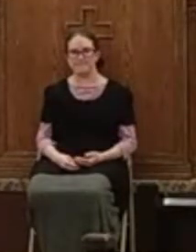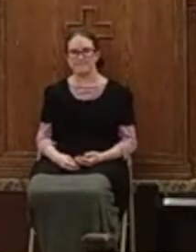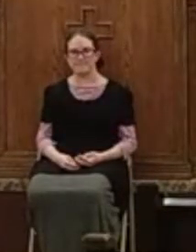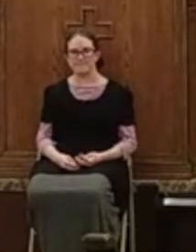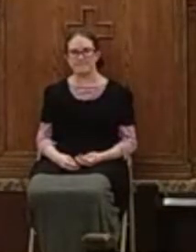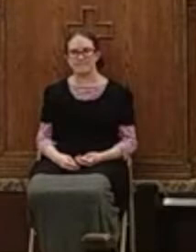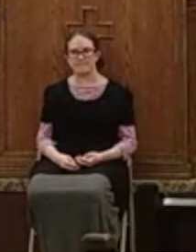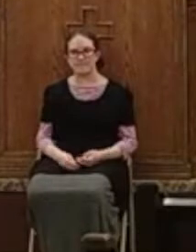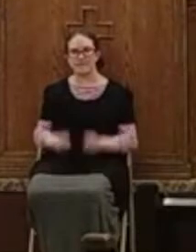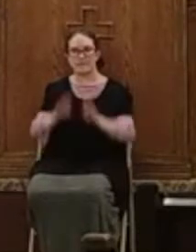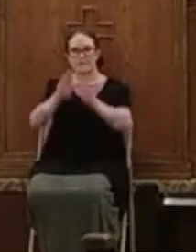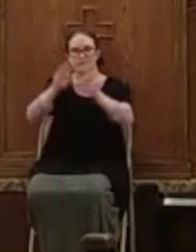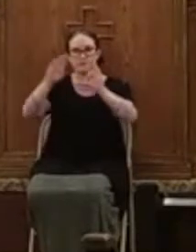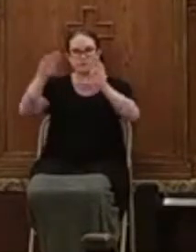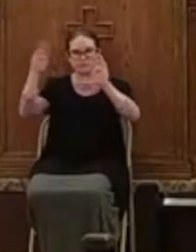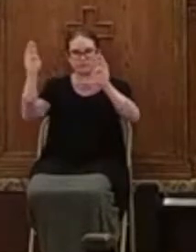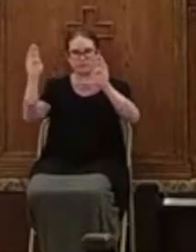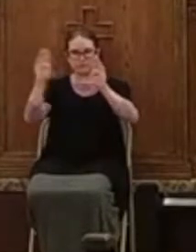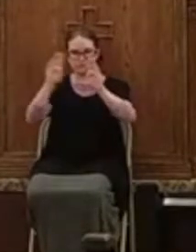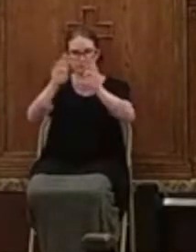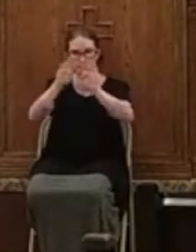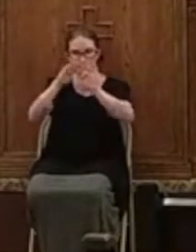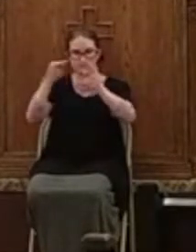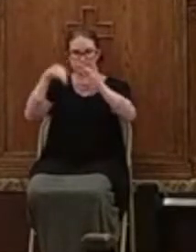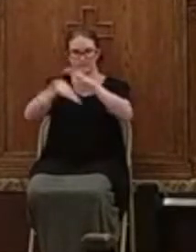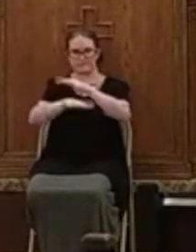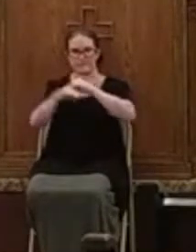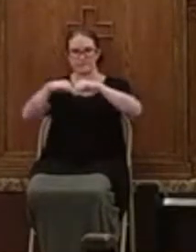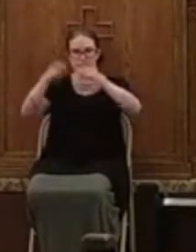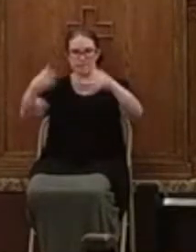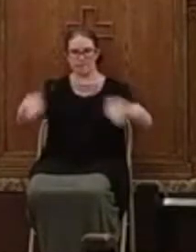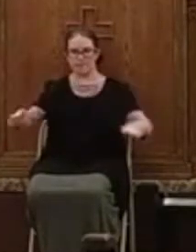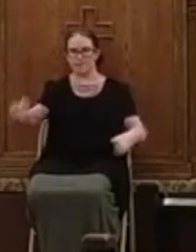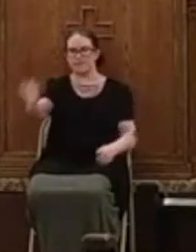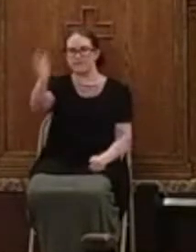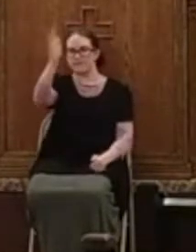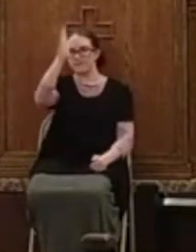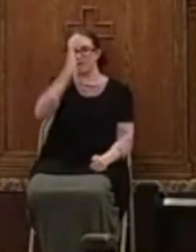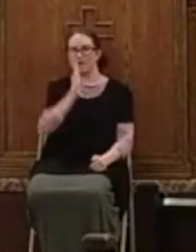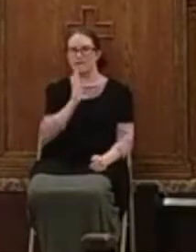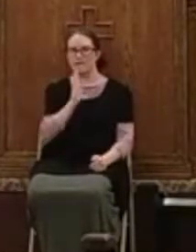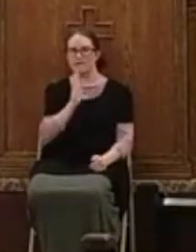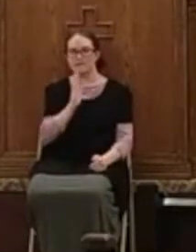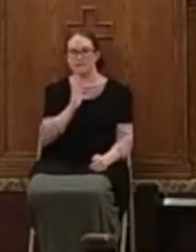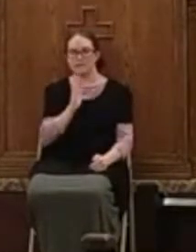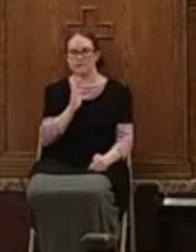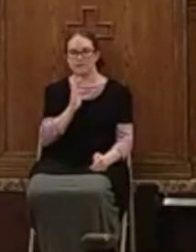As it were, there's a door that leads into the presence of God.